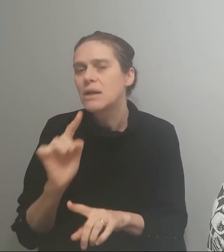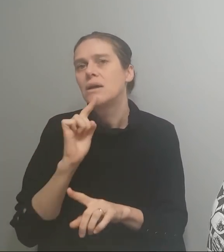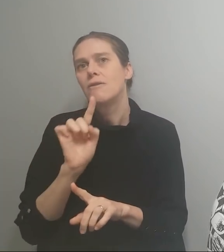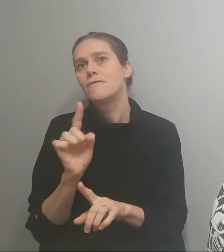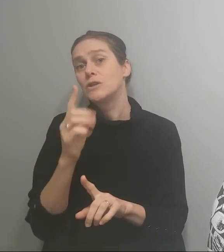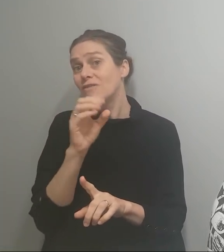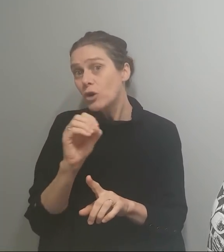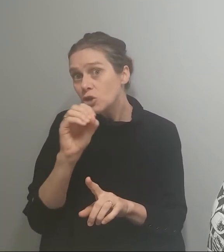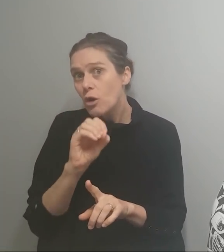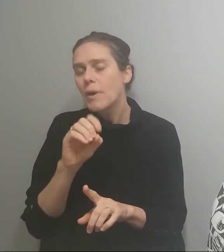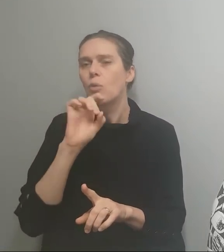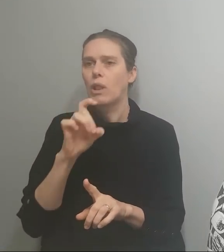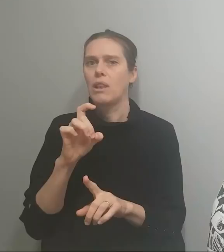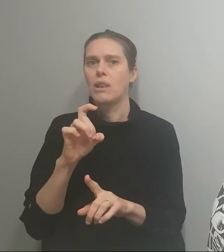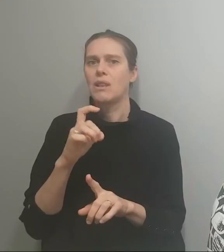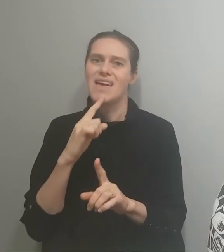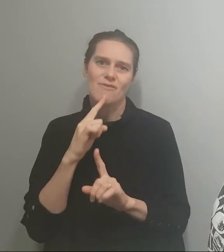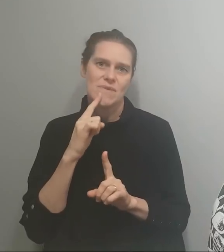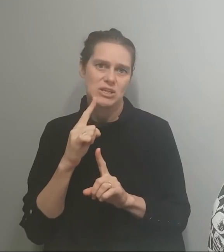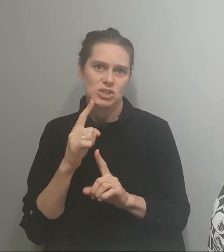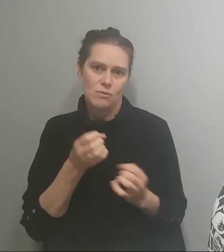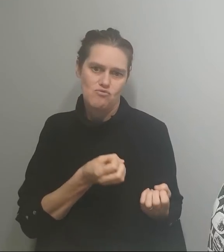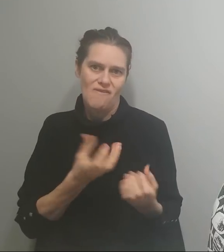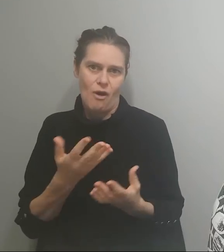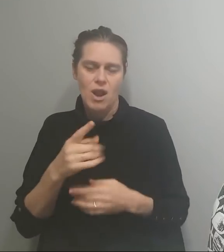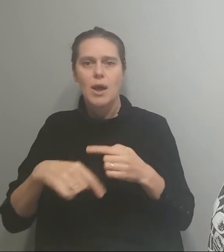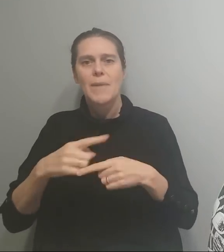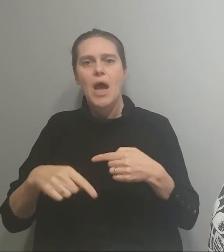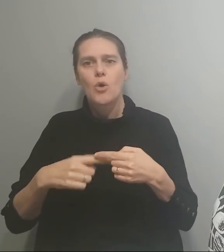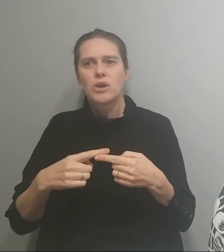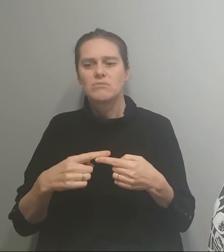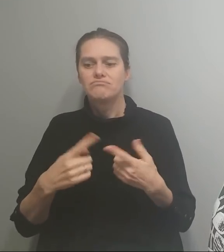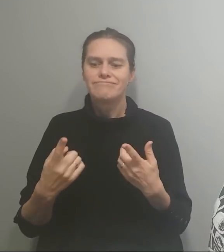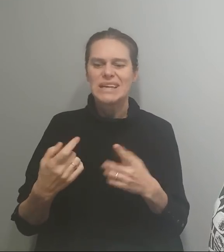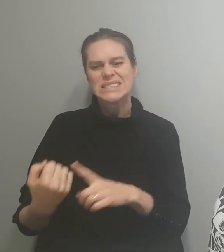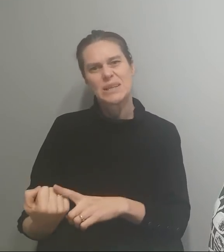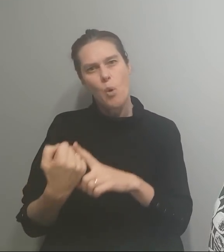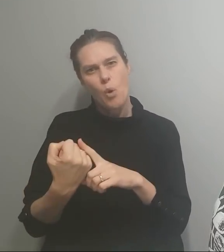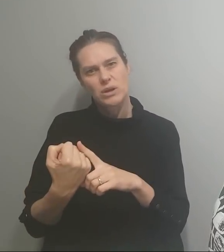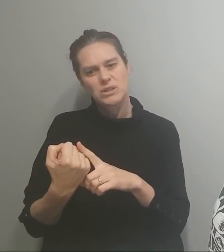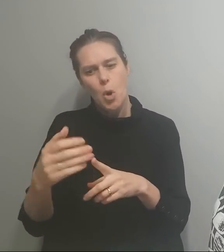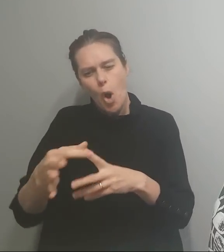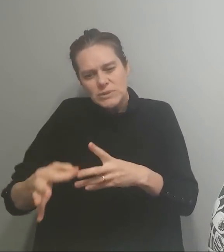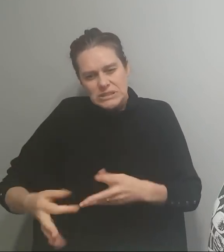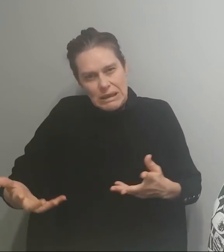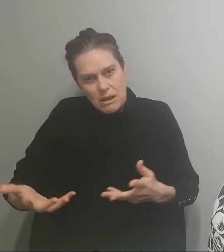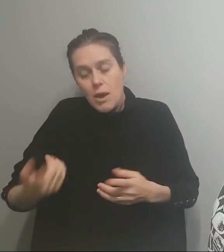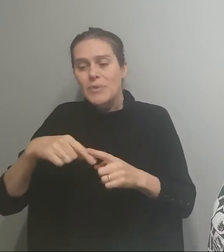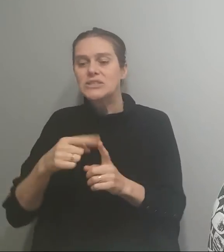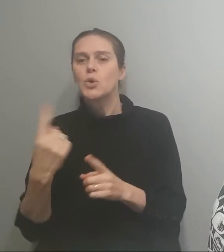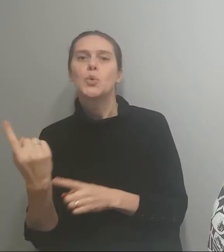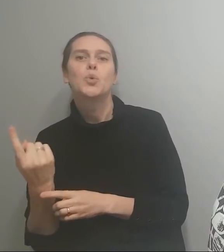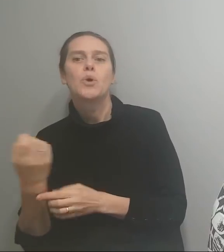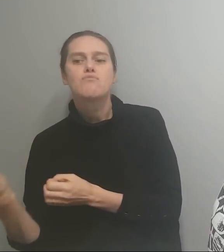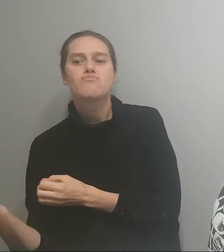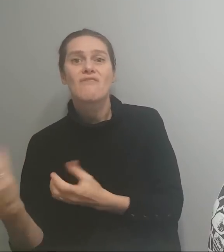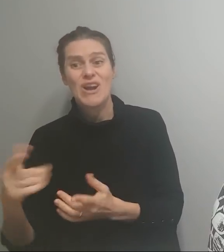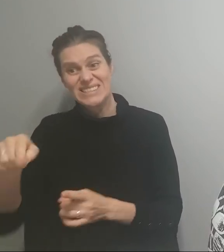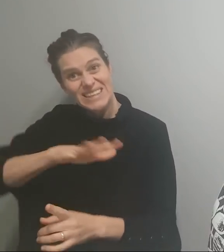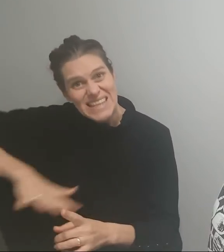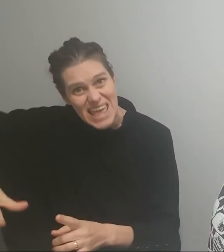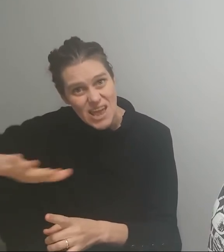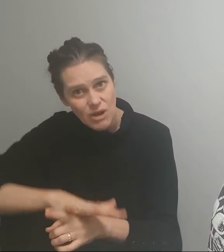information about what are the options for support and who are the providers in Mid-Central region, and